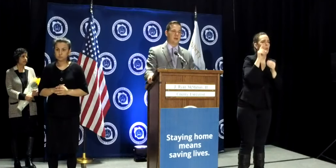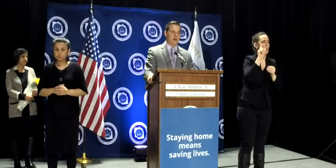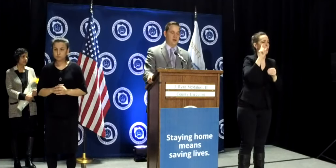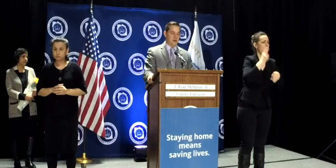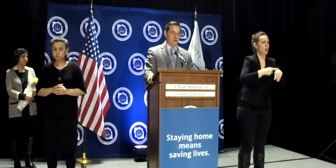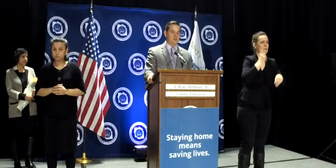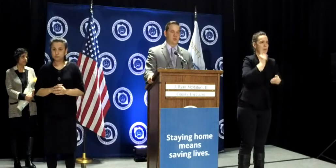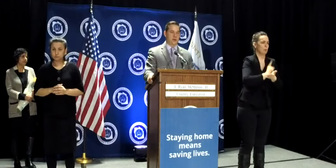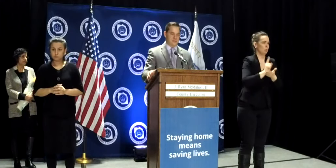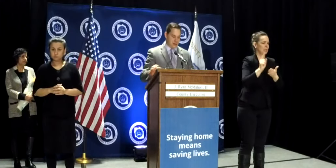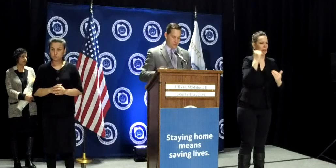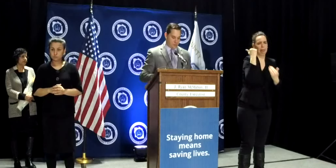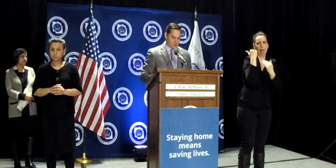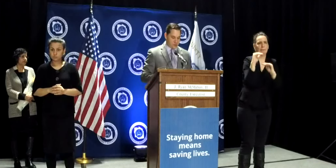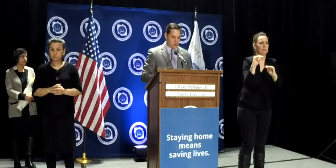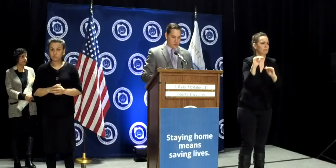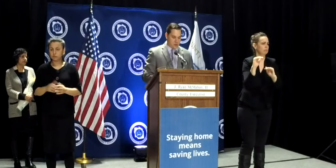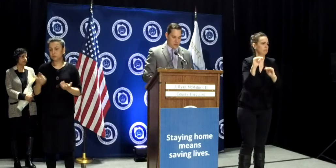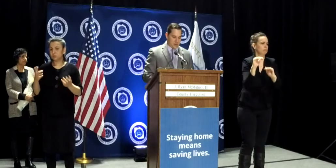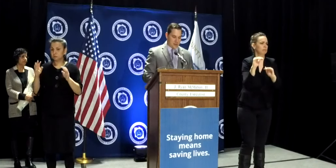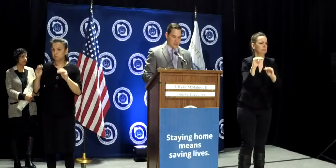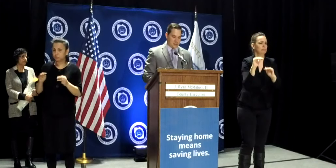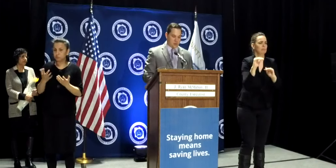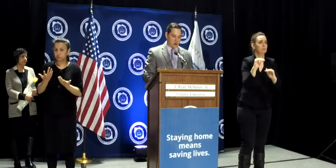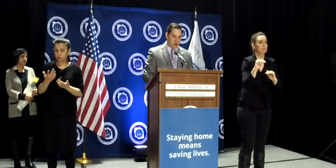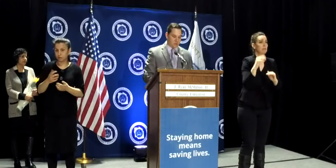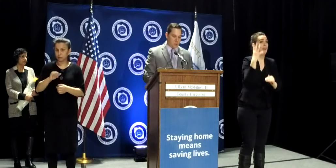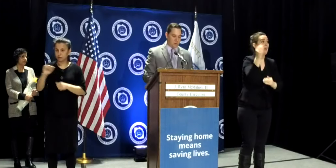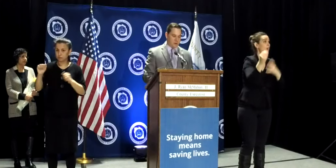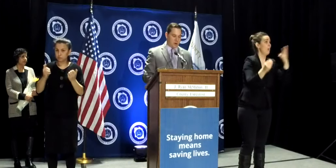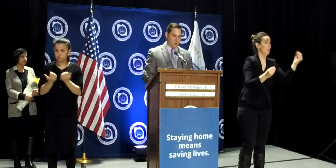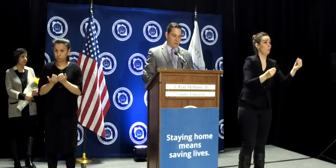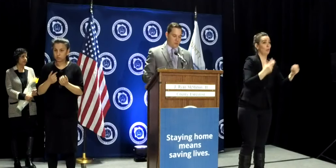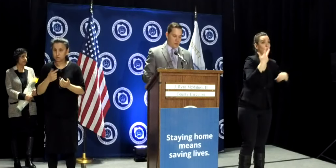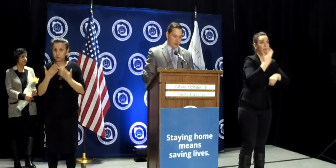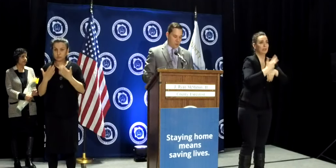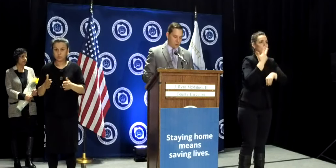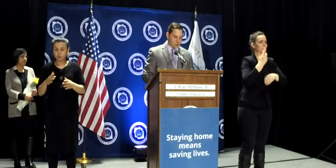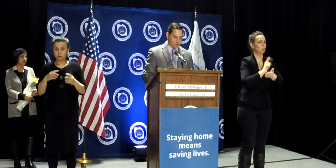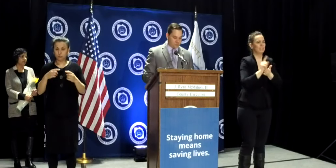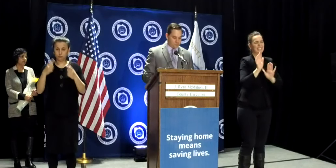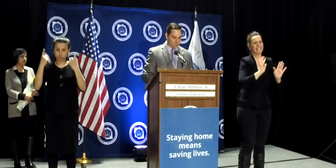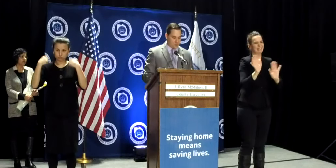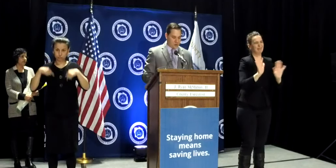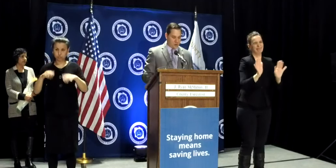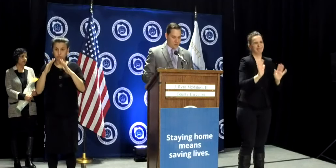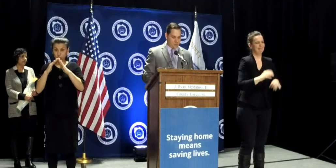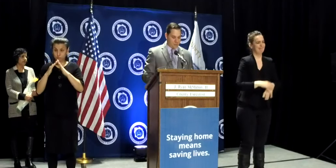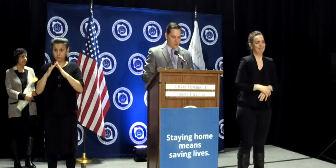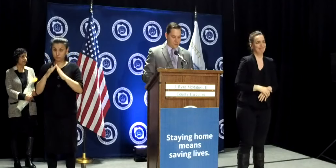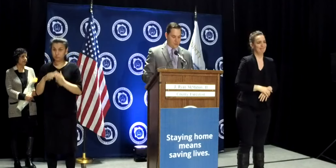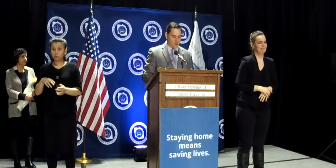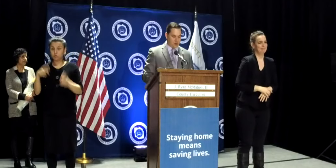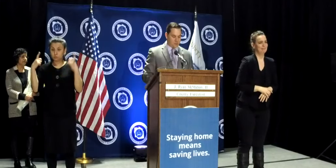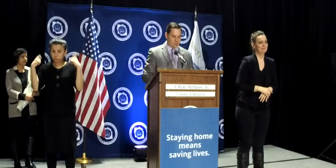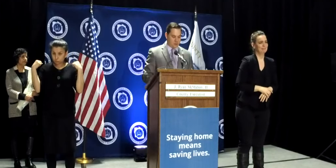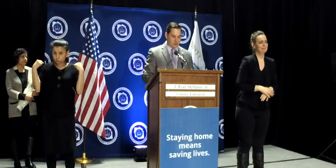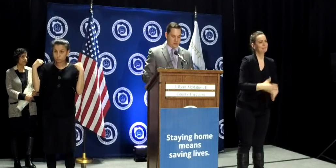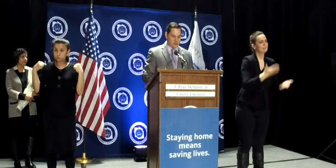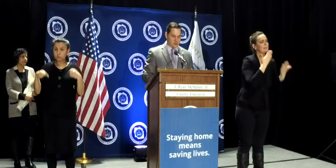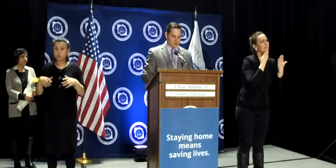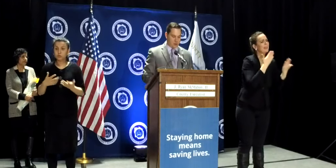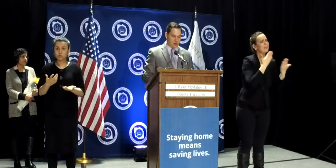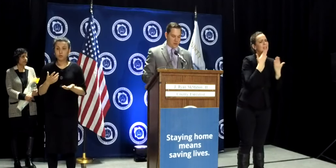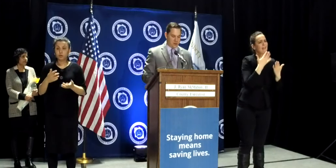make is a great sacrifice. So again, thank you to our health department, all of our frontline workers. Our